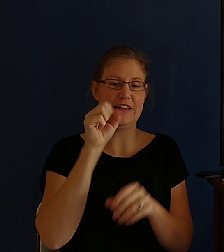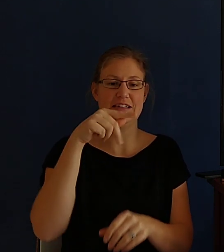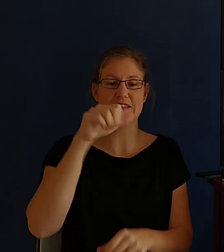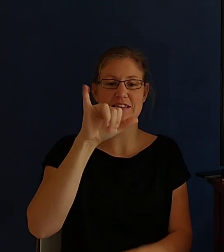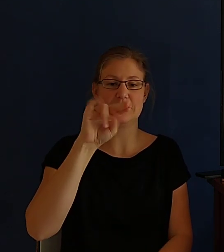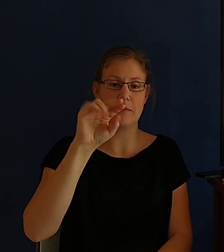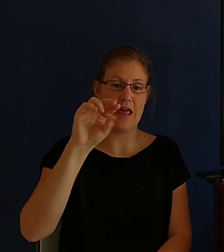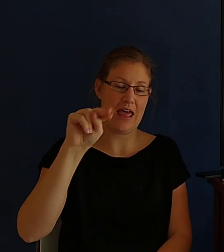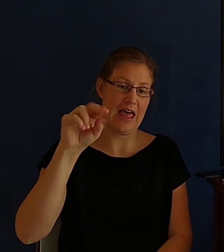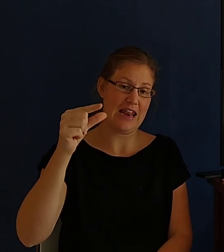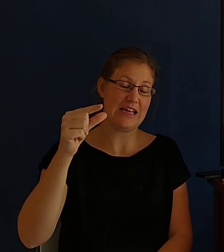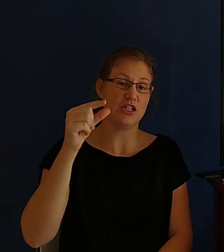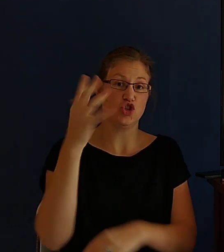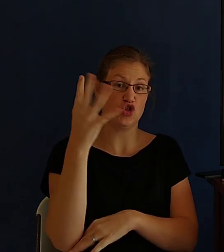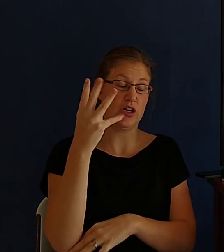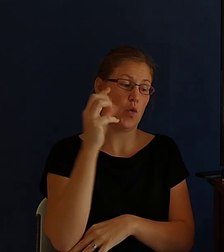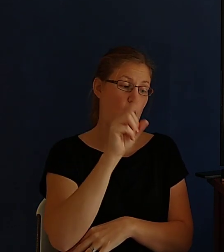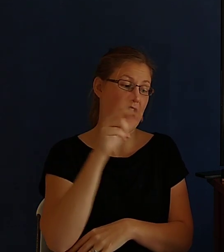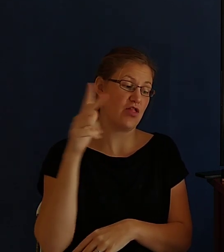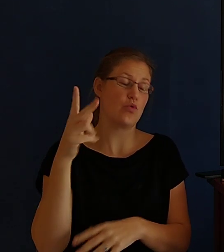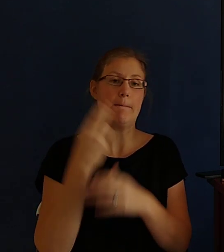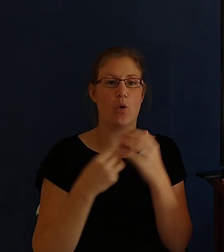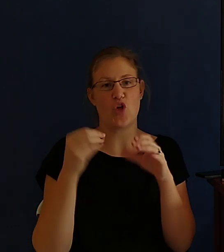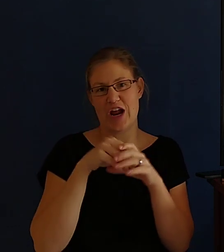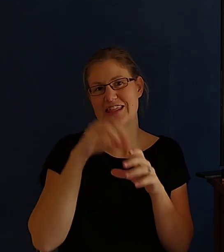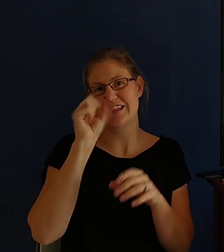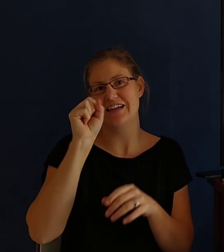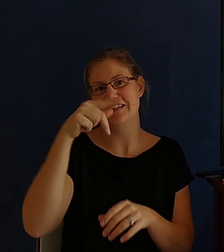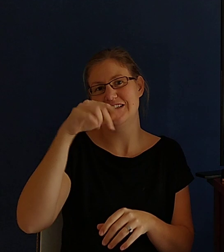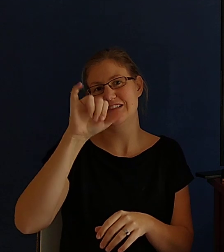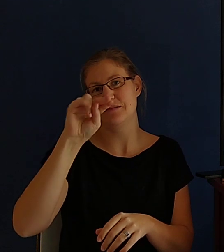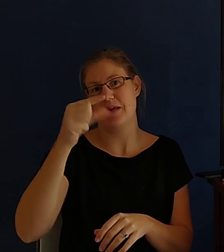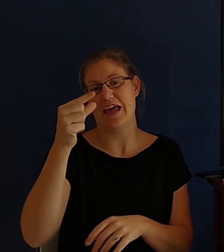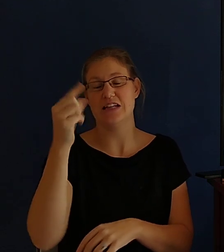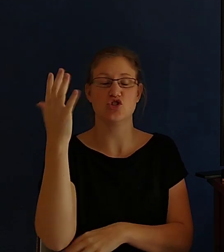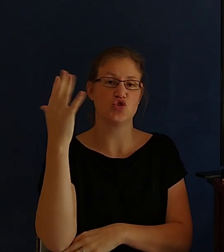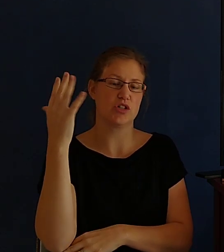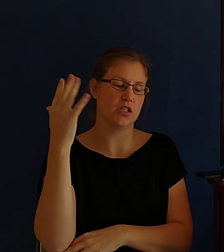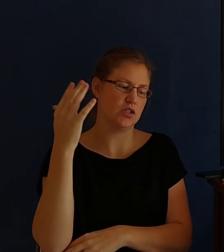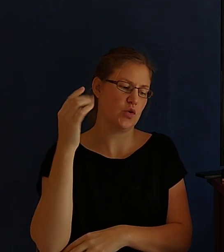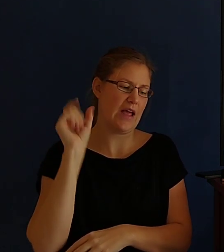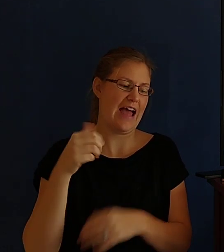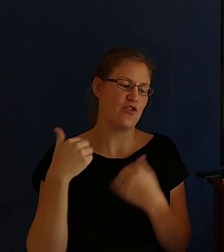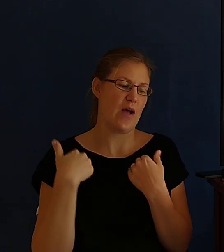1 and 3, both of them are in the spanning tree. So we need to have at least one undiscovered